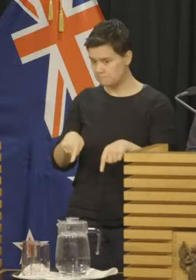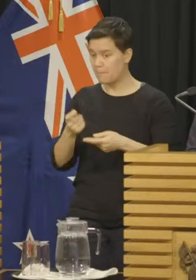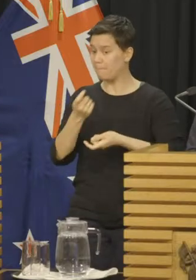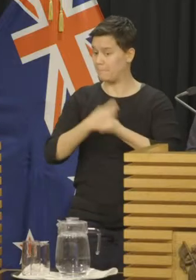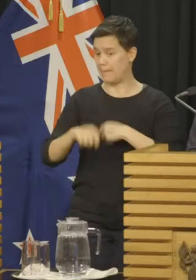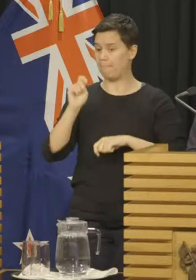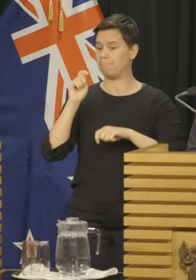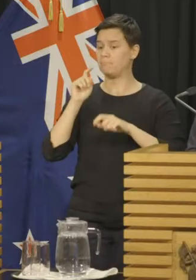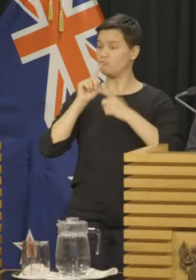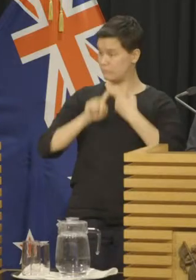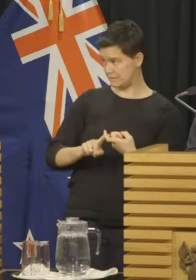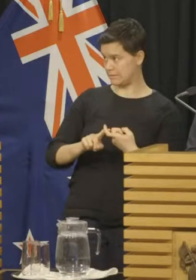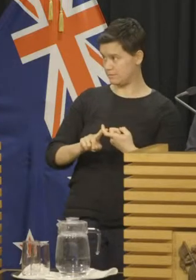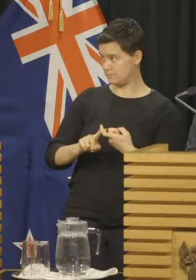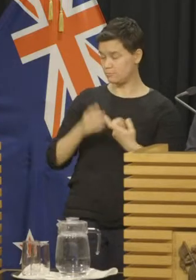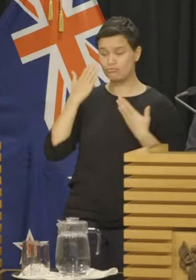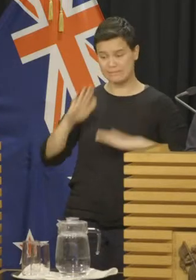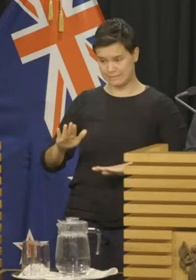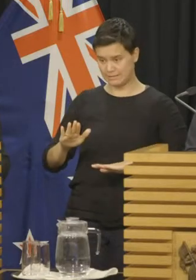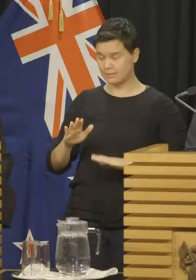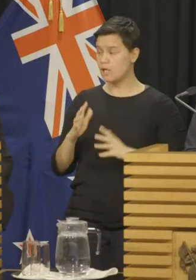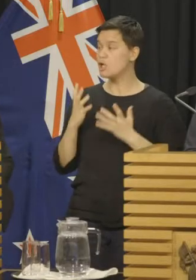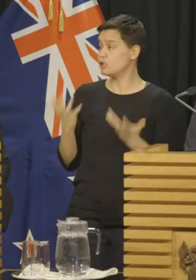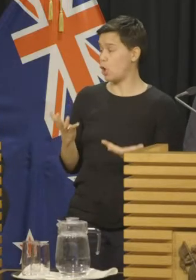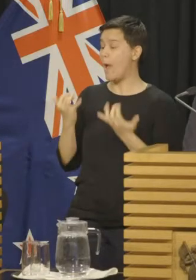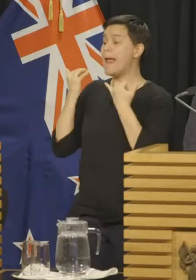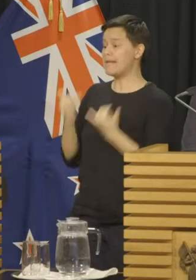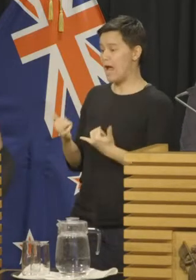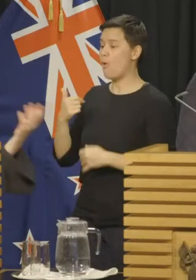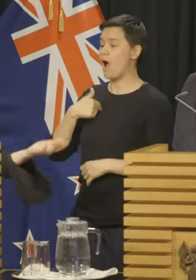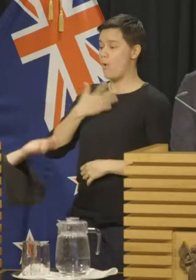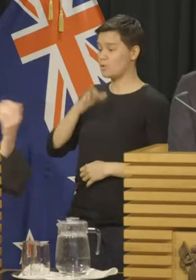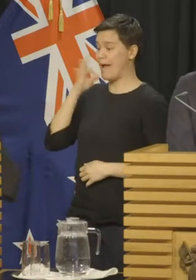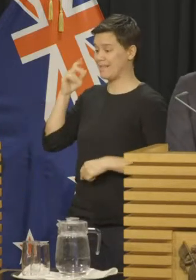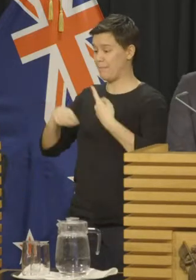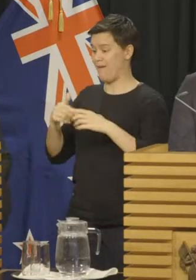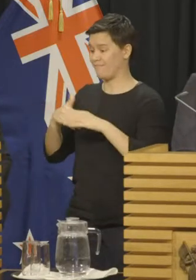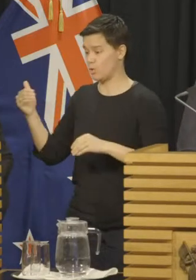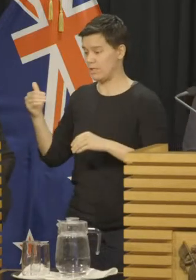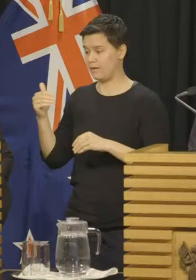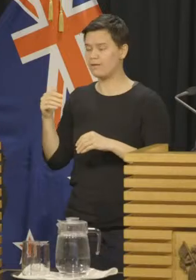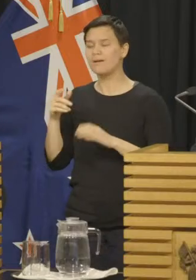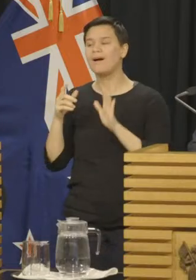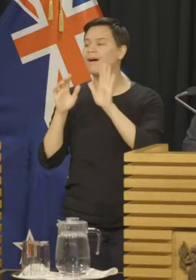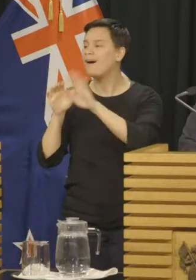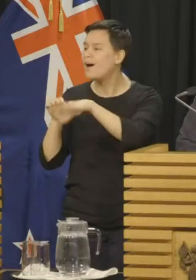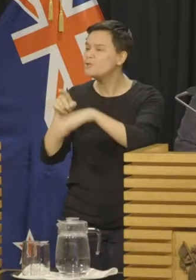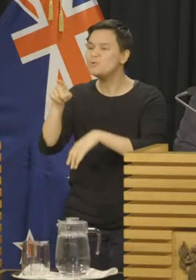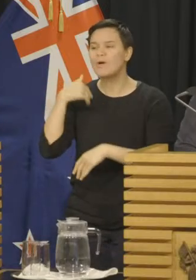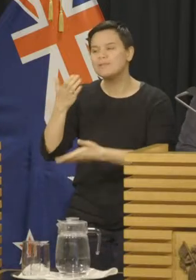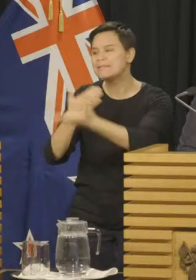should feel obliged to give any kind of credentials before asking your question. This is a welcome environment.